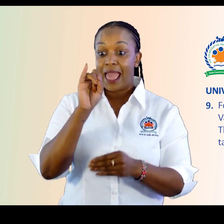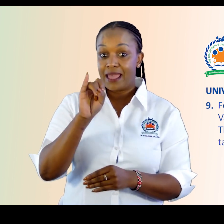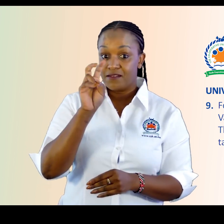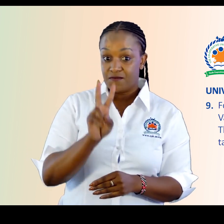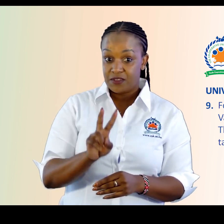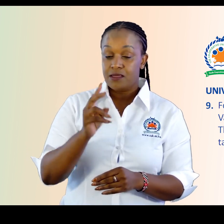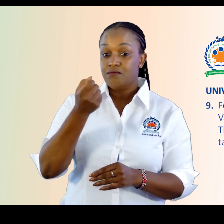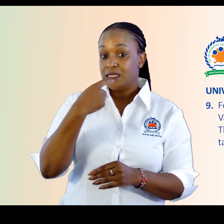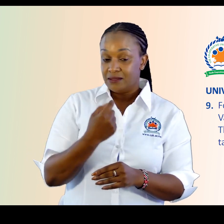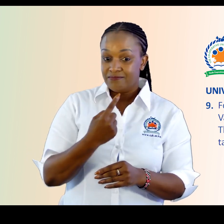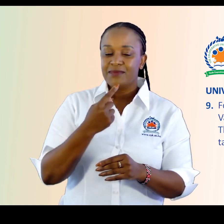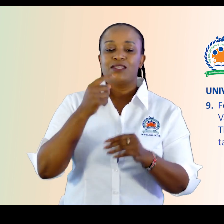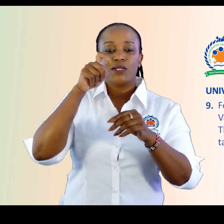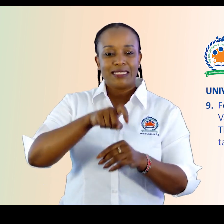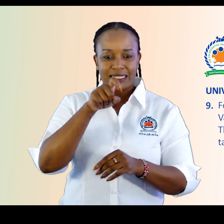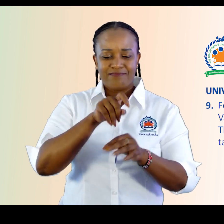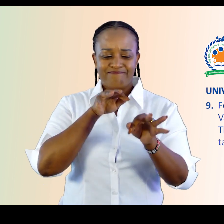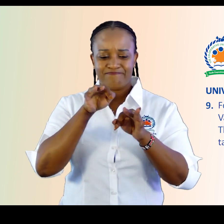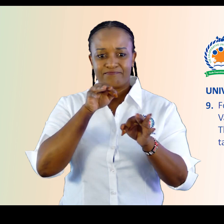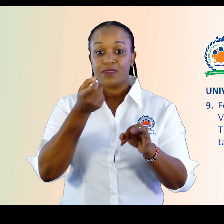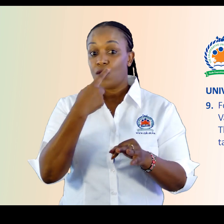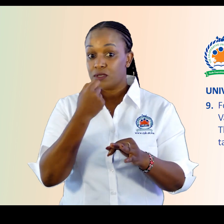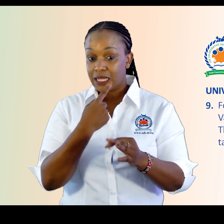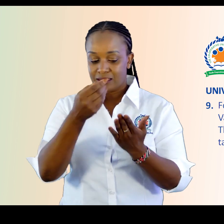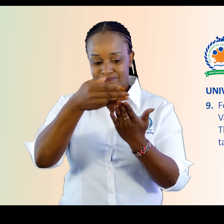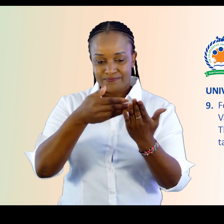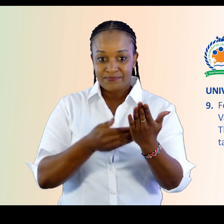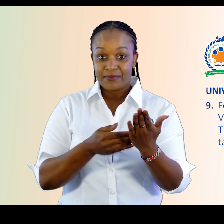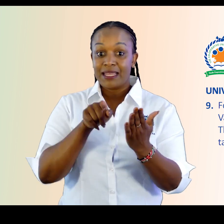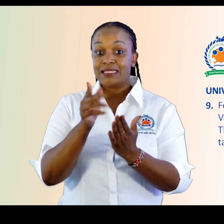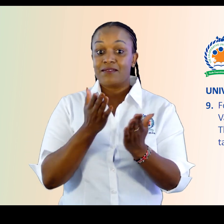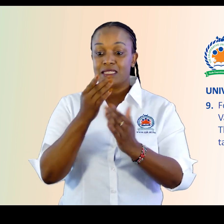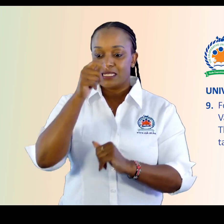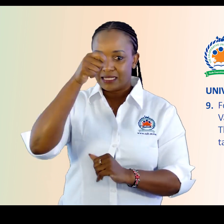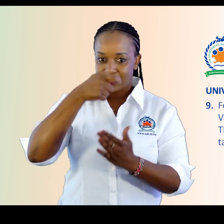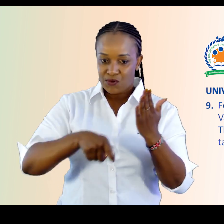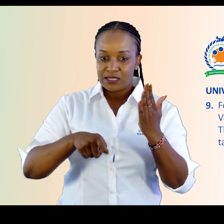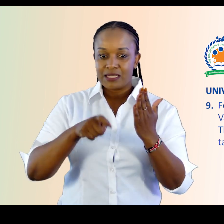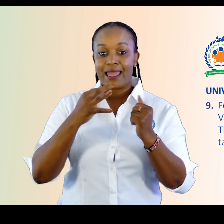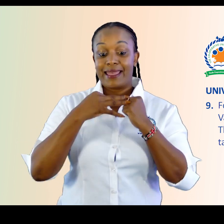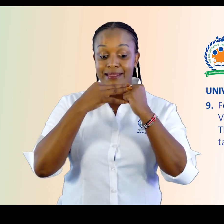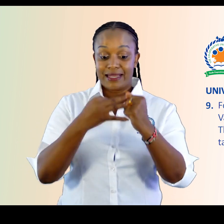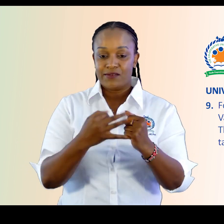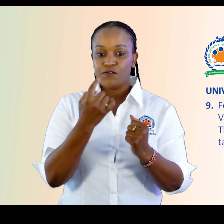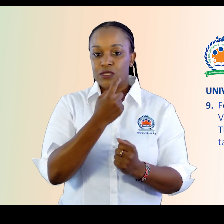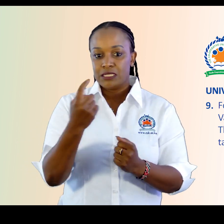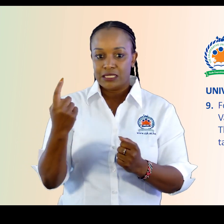fluids, the requirement is a valid prescription. This service is charged at Kenya shillings 800 per